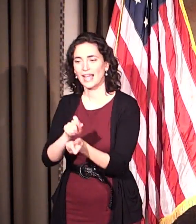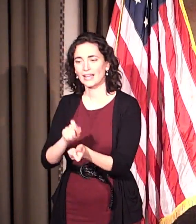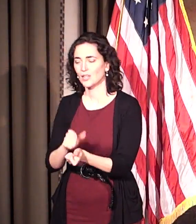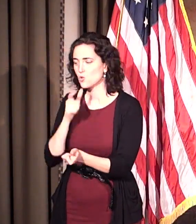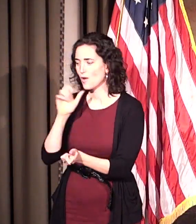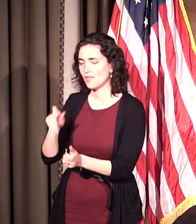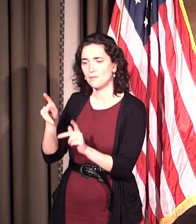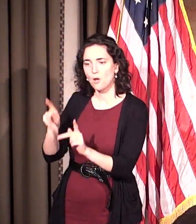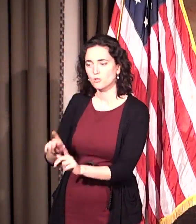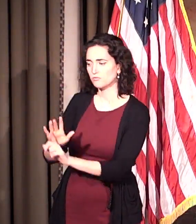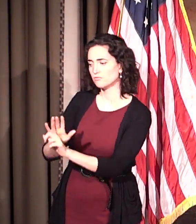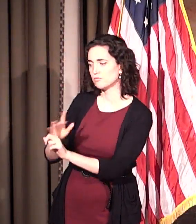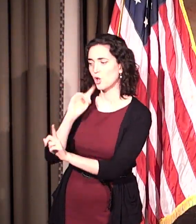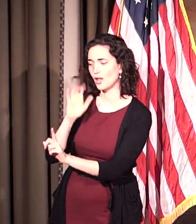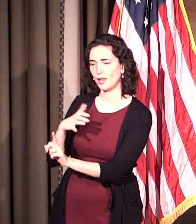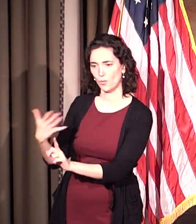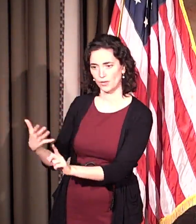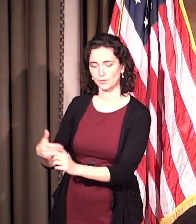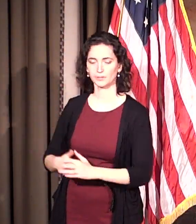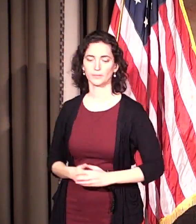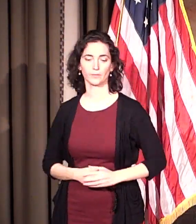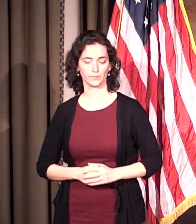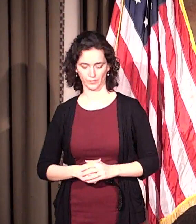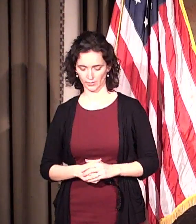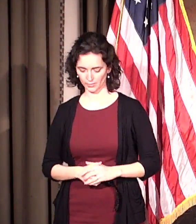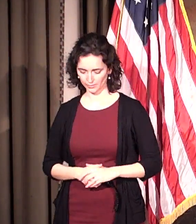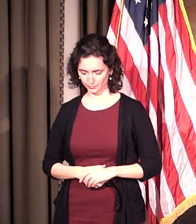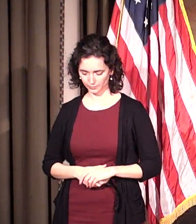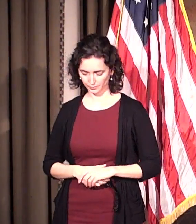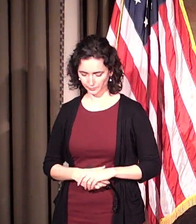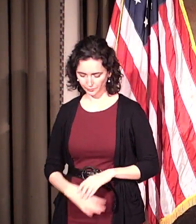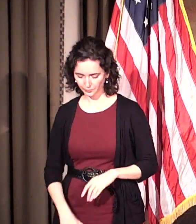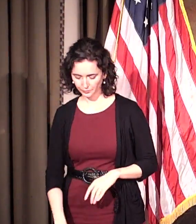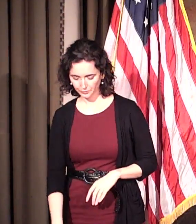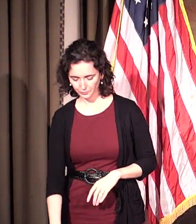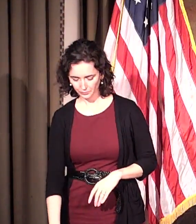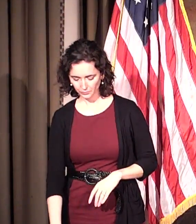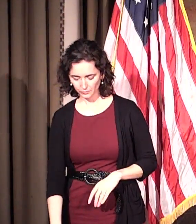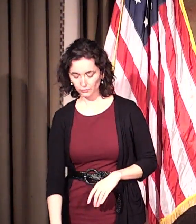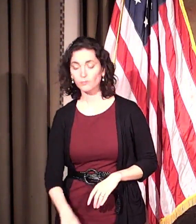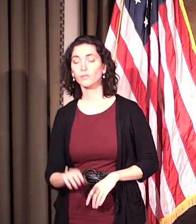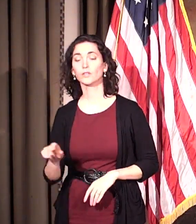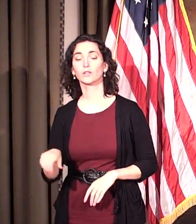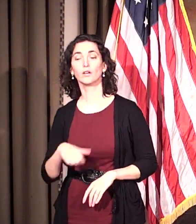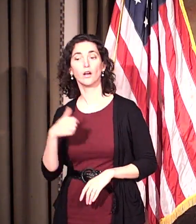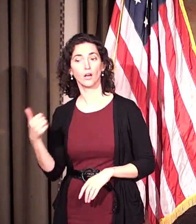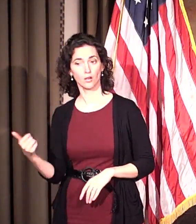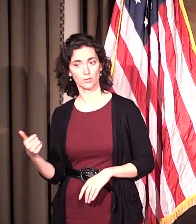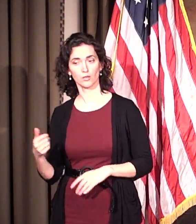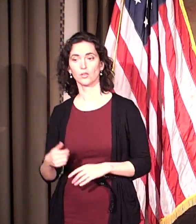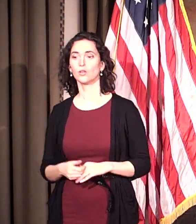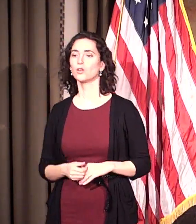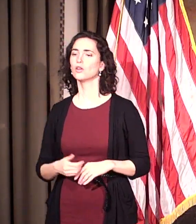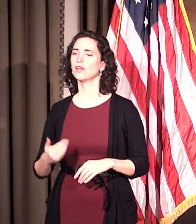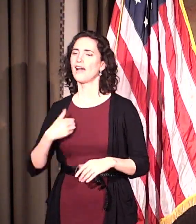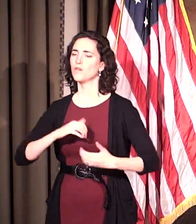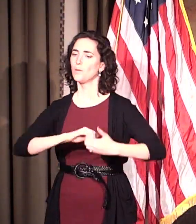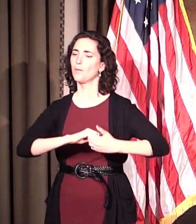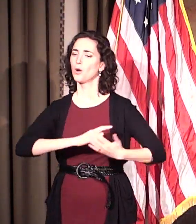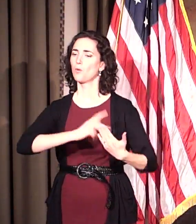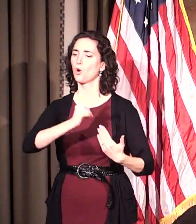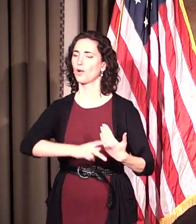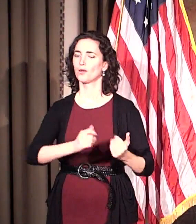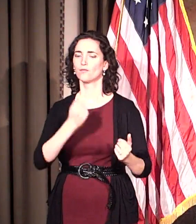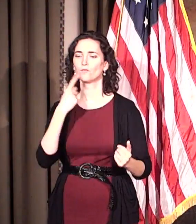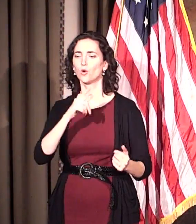fields. I want to spend, actually, one more item to update on is the progress of the long-term care partnership program.